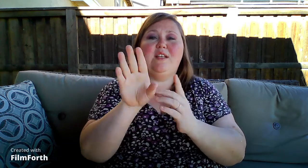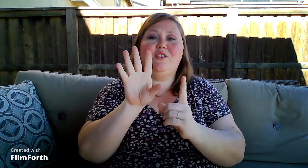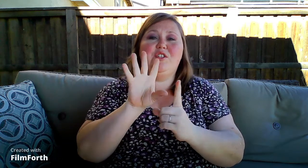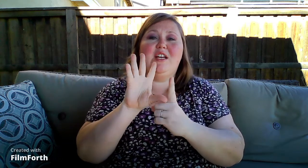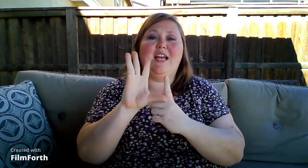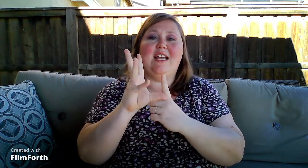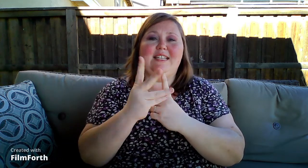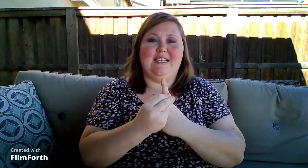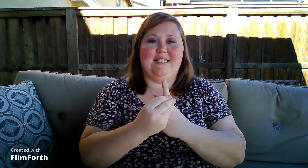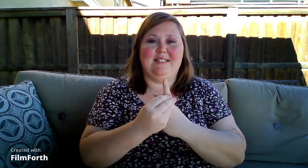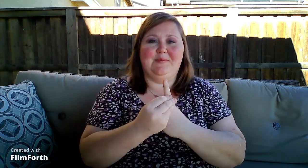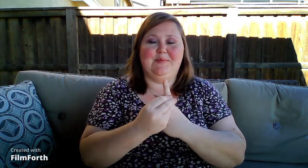Western ideas.